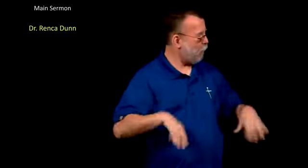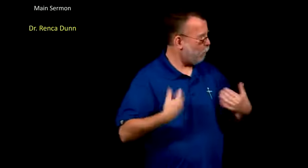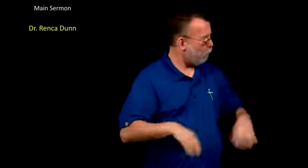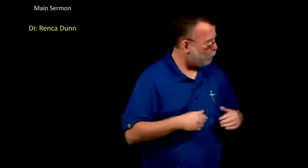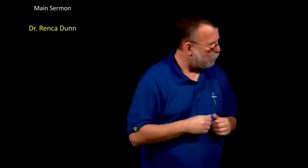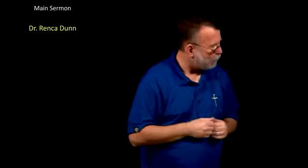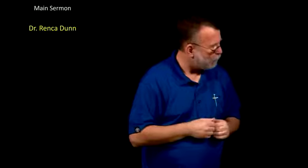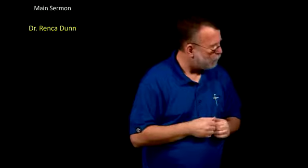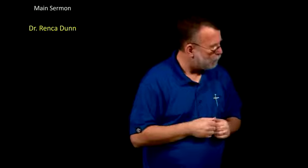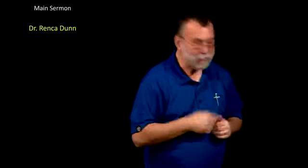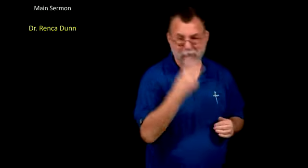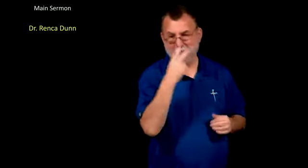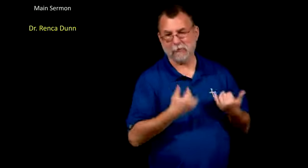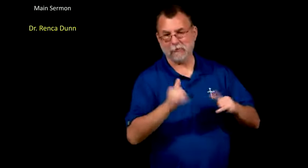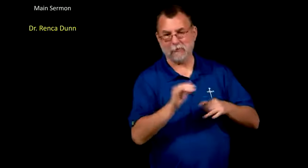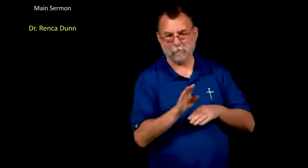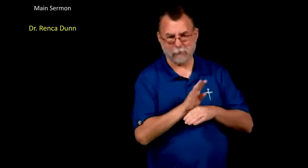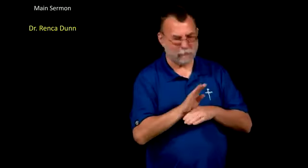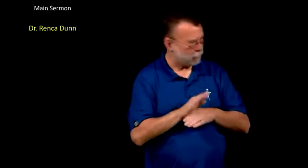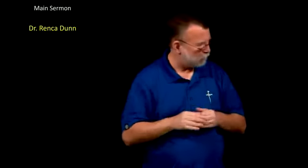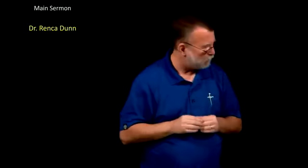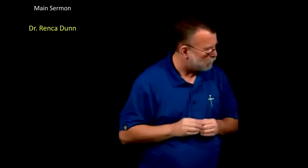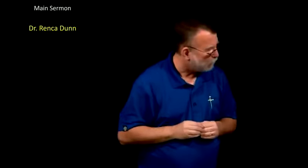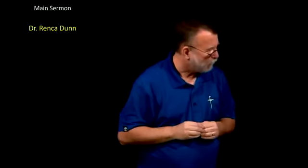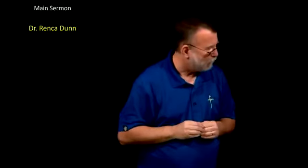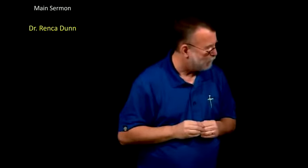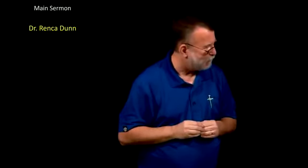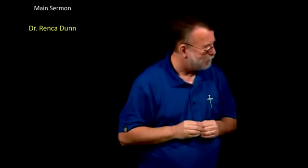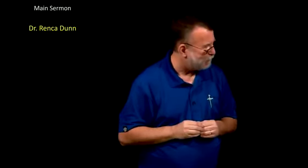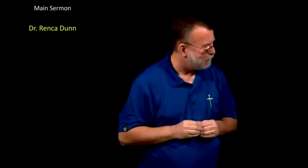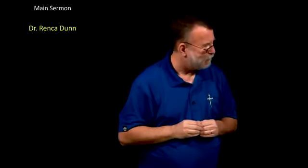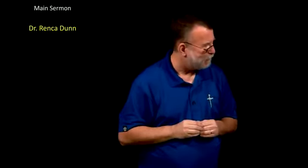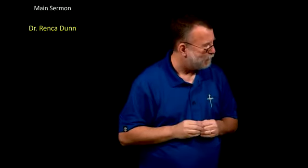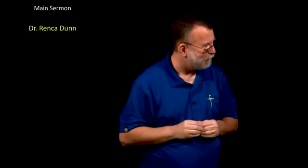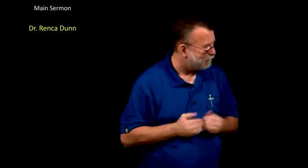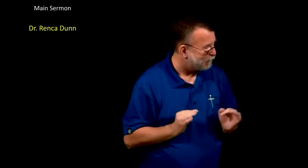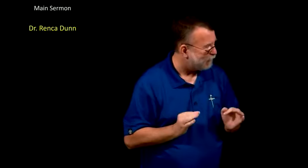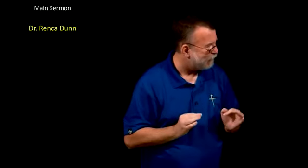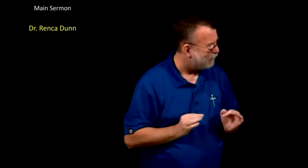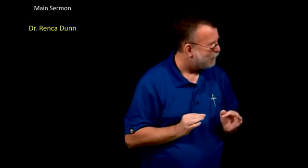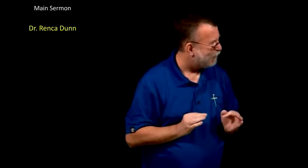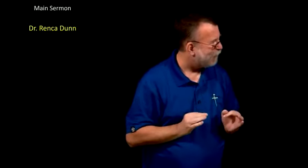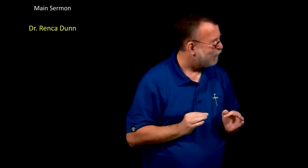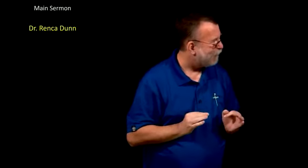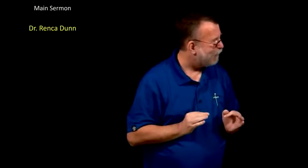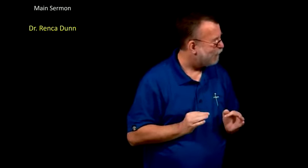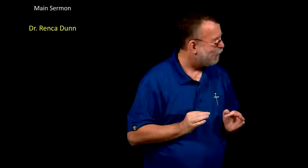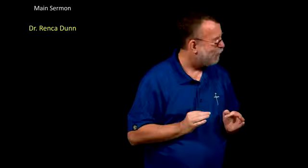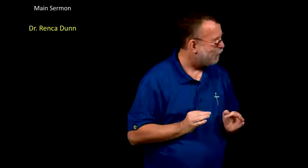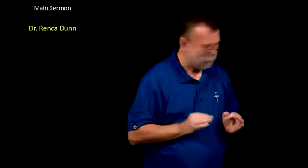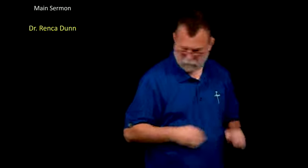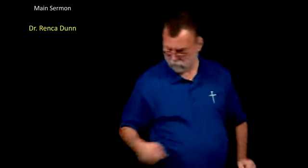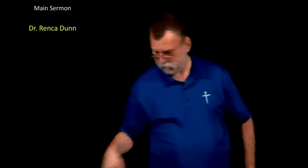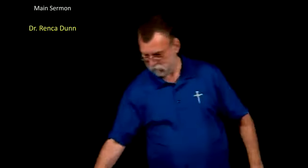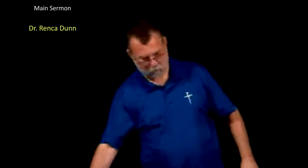and making her way through. Oh, 1 second. She's still busy. Are we good? Are you ready?